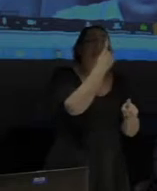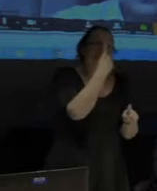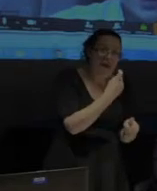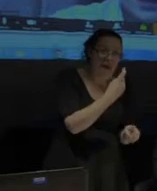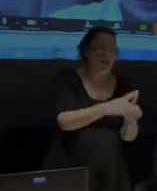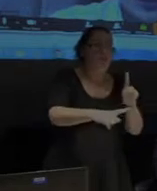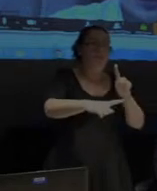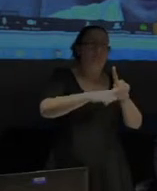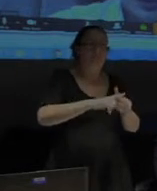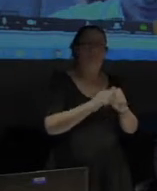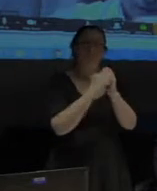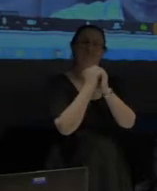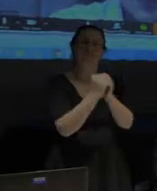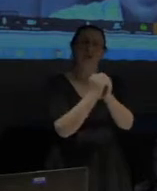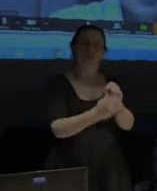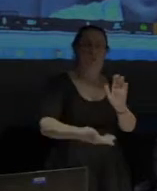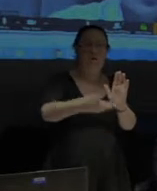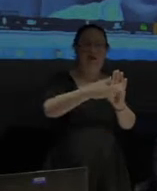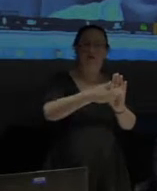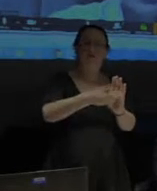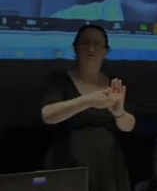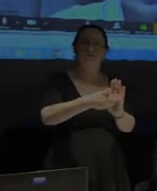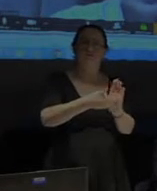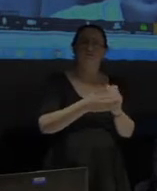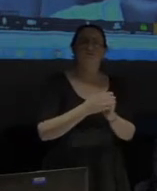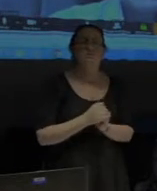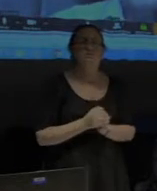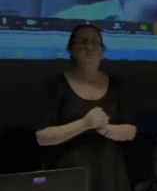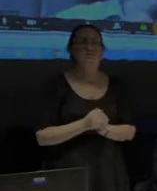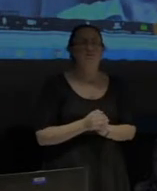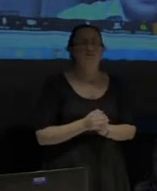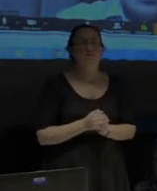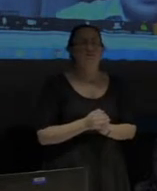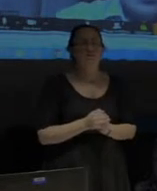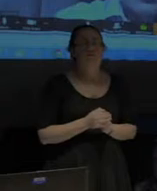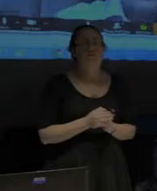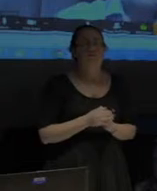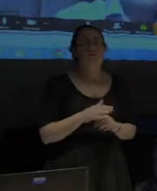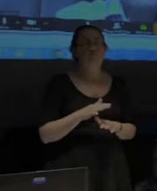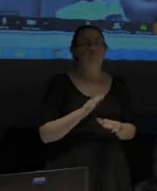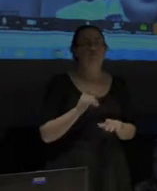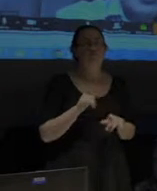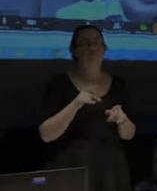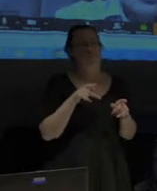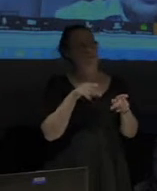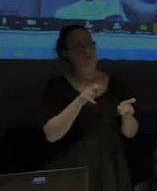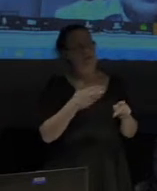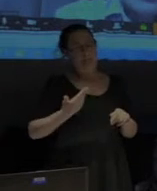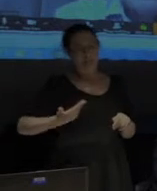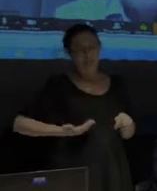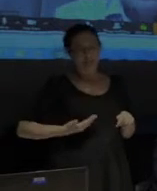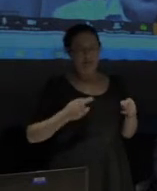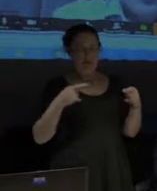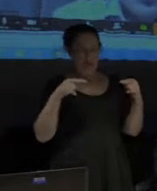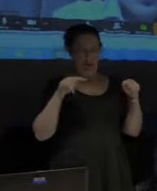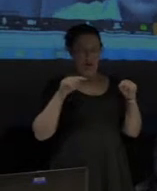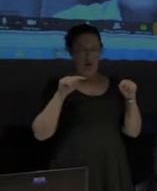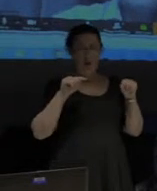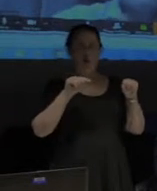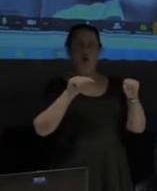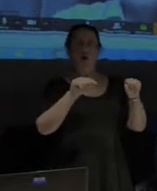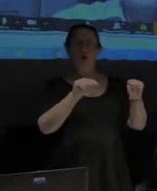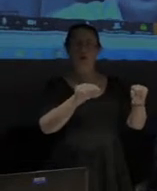their value to the business proposition in a way that is aligned with what the business is aiming to